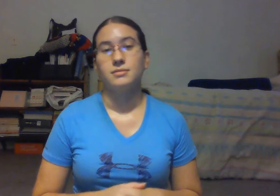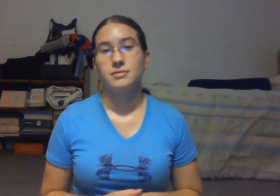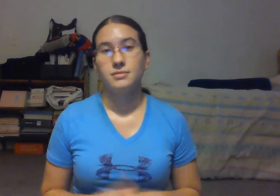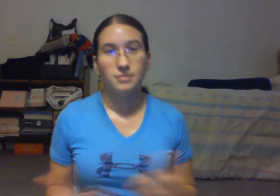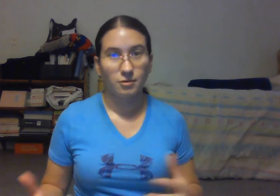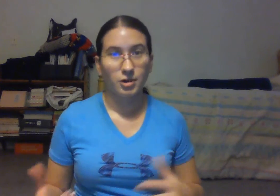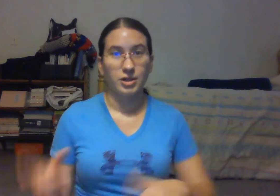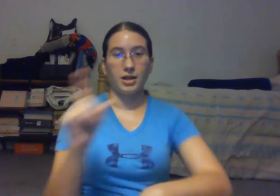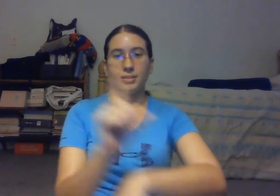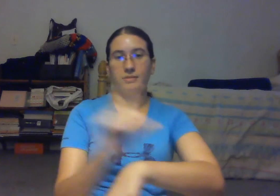1 o'clock,